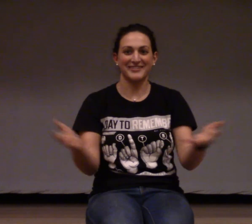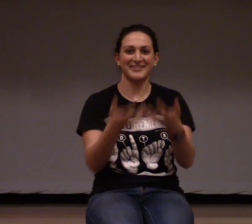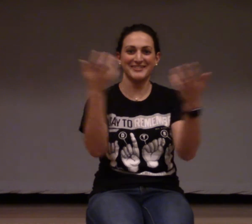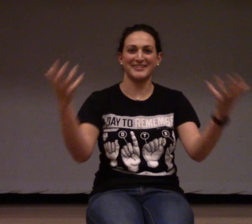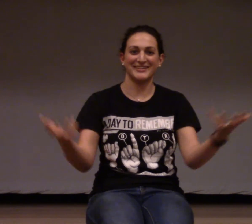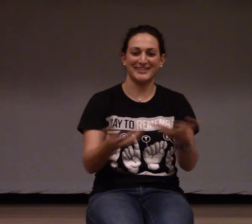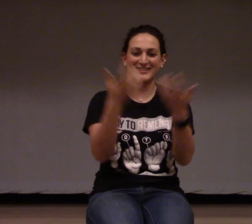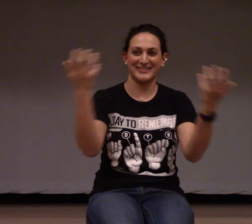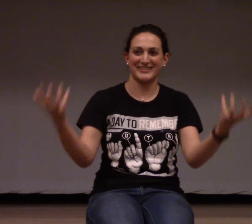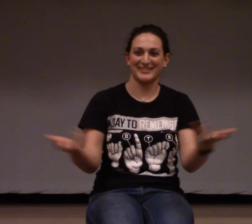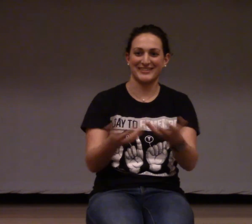Good.